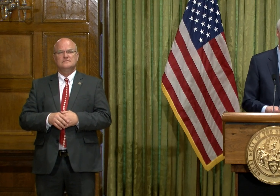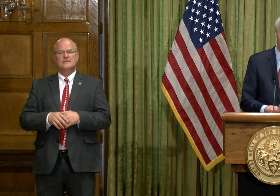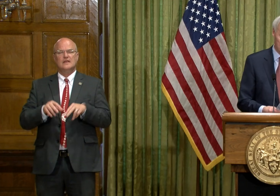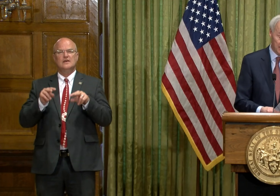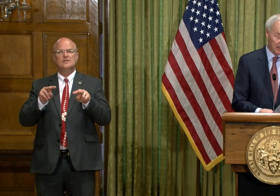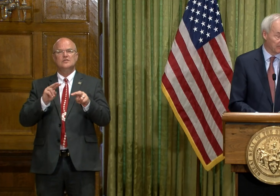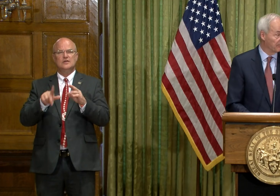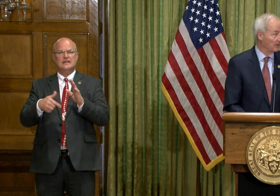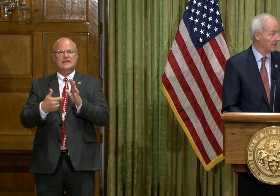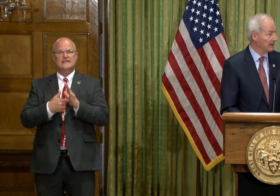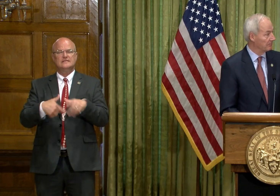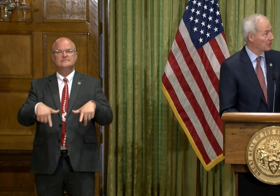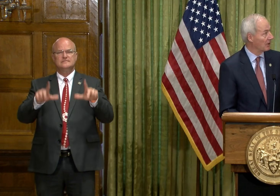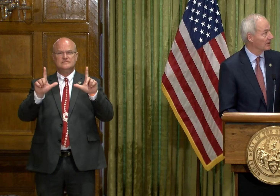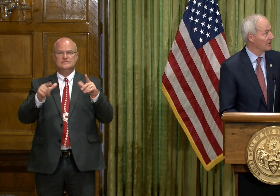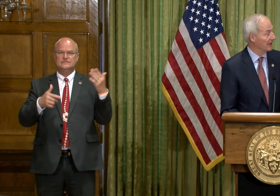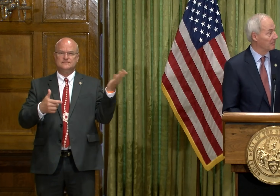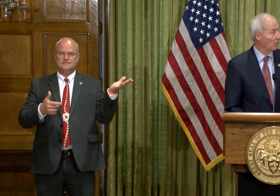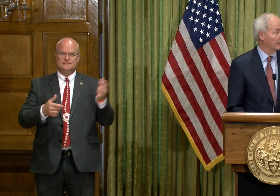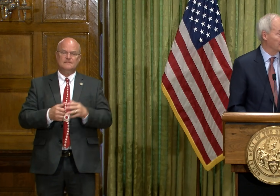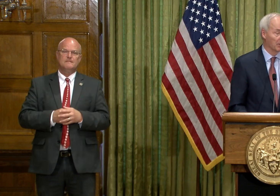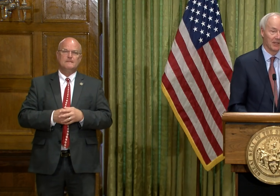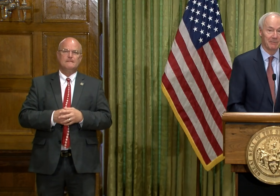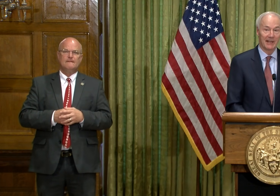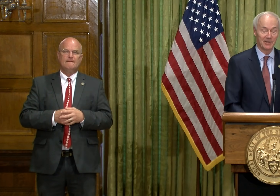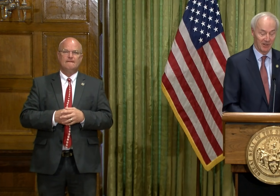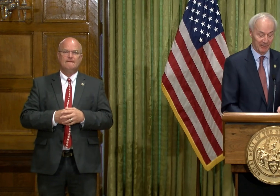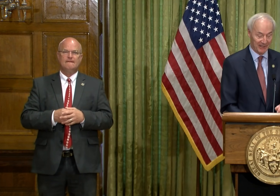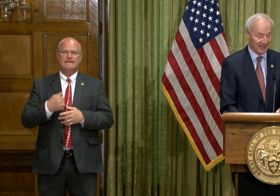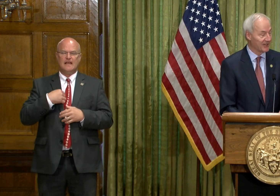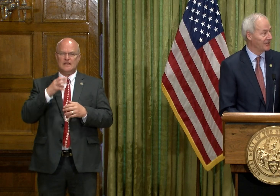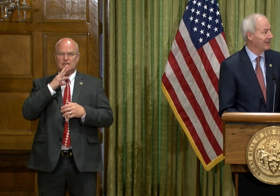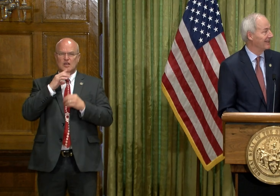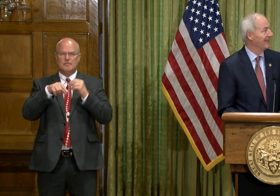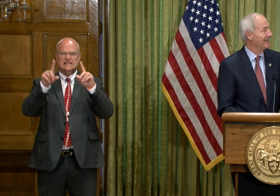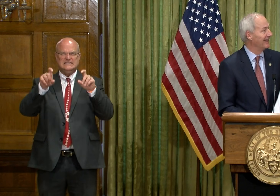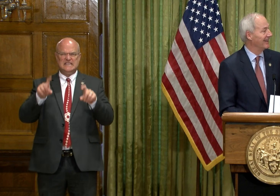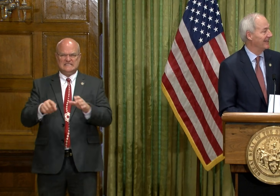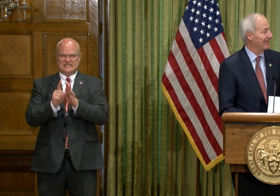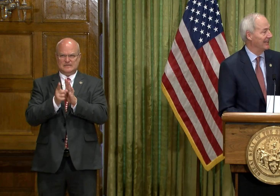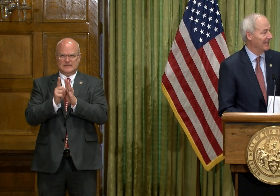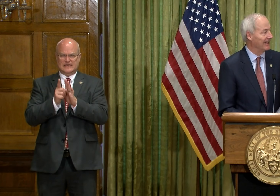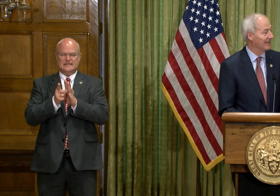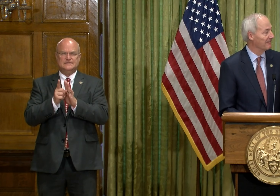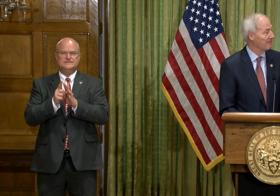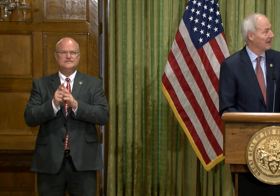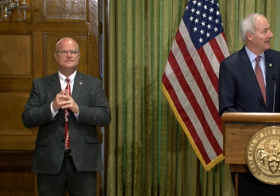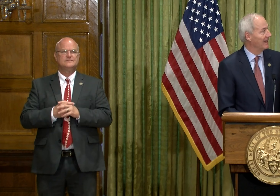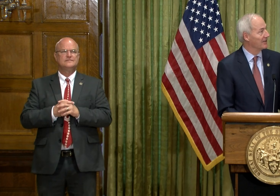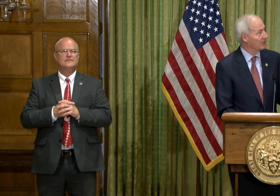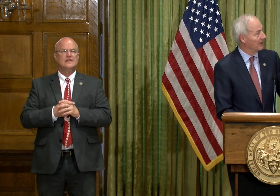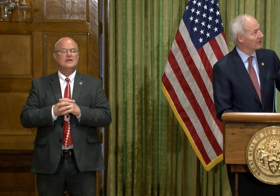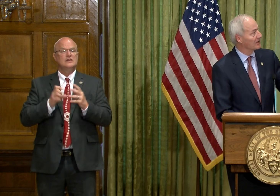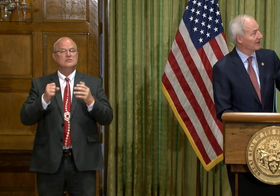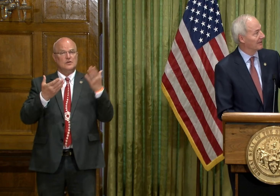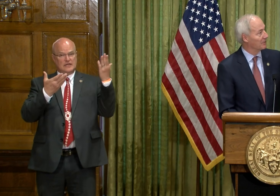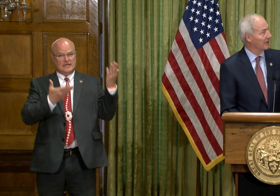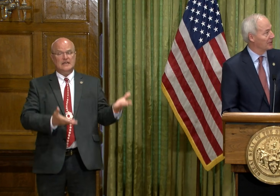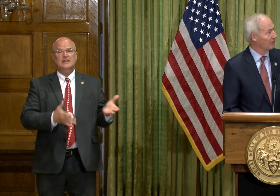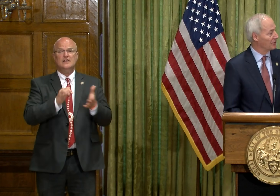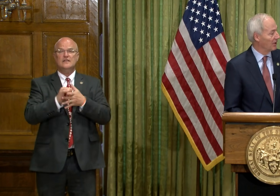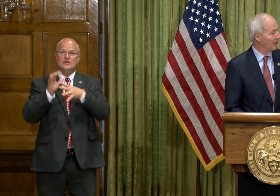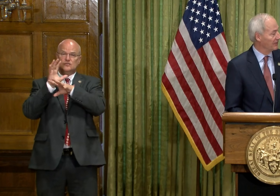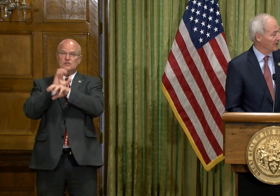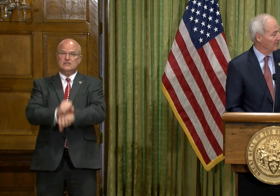Let's look at this from the chart standpoint, then I want to come back and talk about testing in the end. So here's